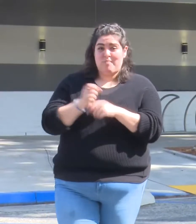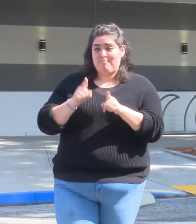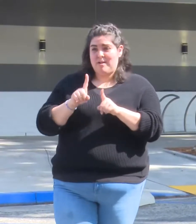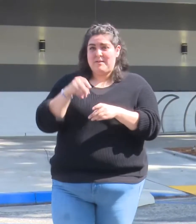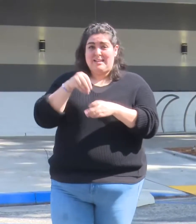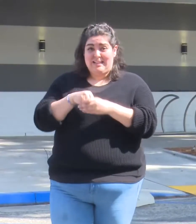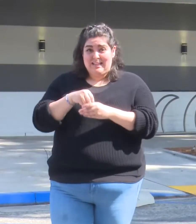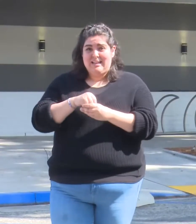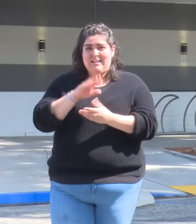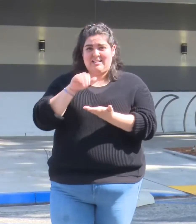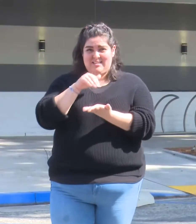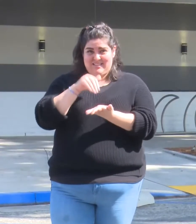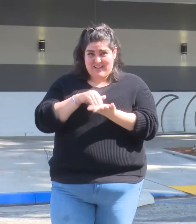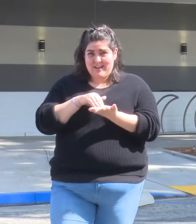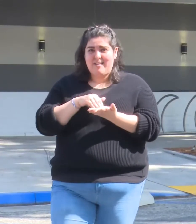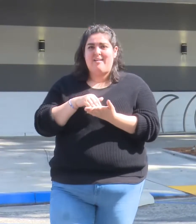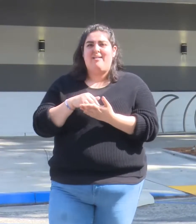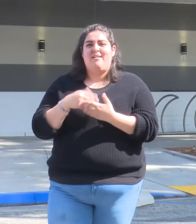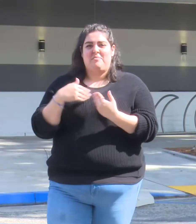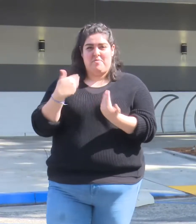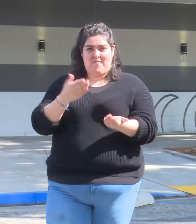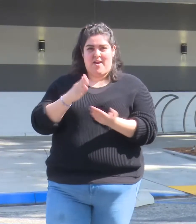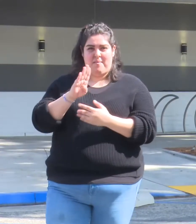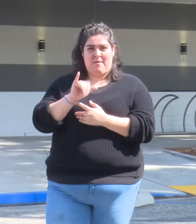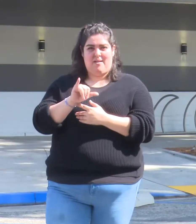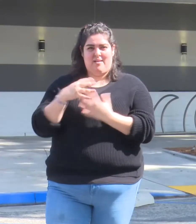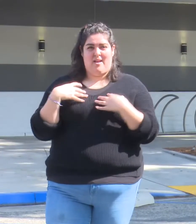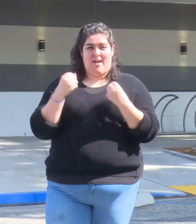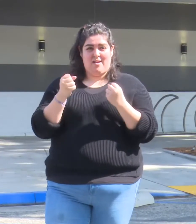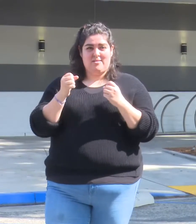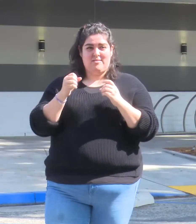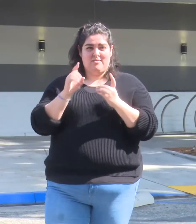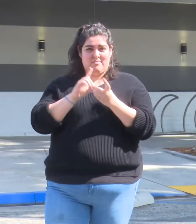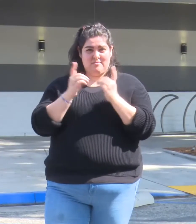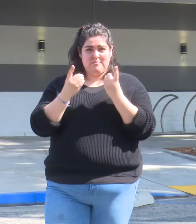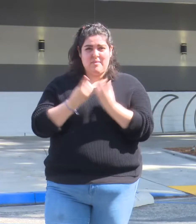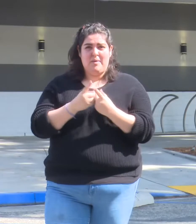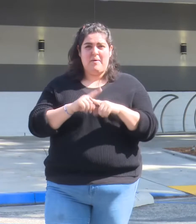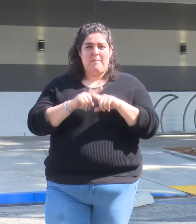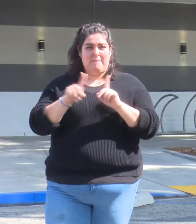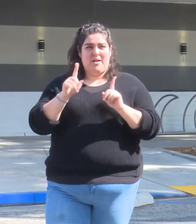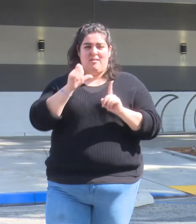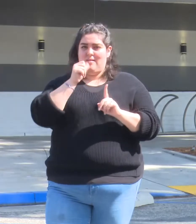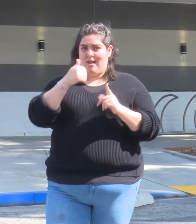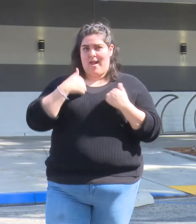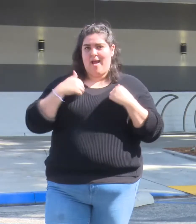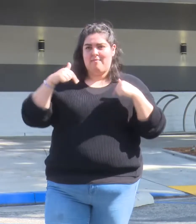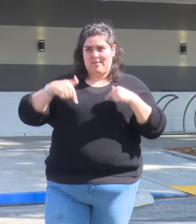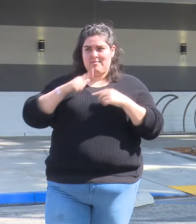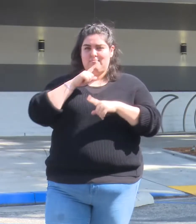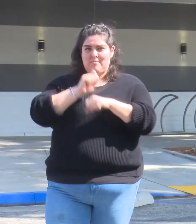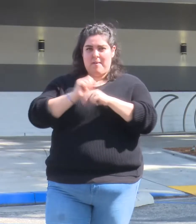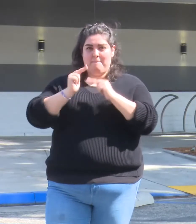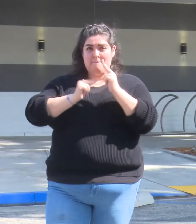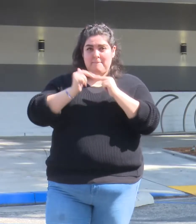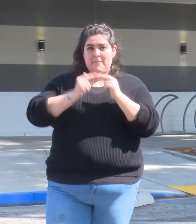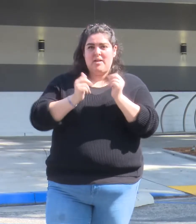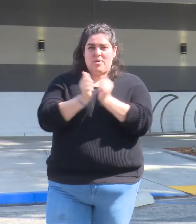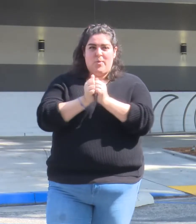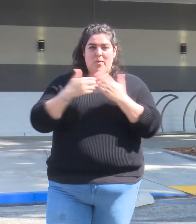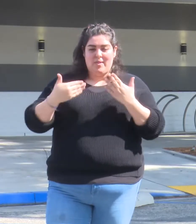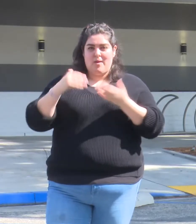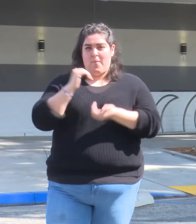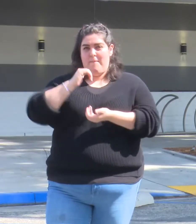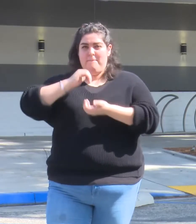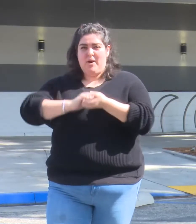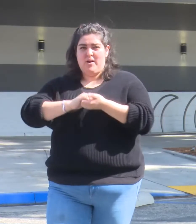Health Department, we wouldn't have this beautiful, welcoming, and trauma-informed space if it were not for our partners in Public Works. So I'd